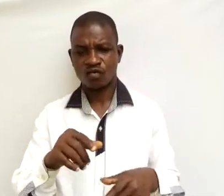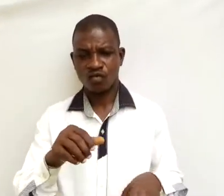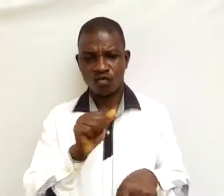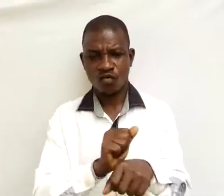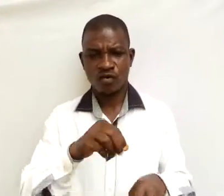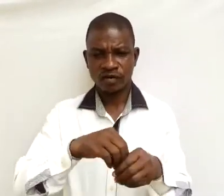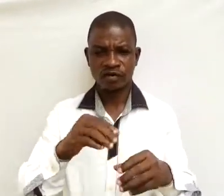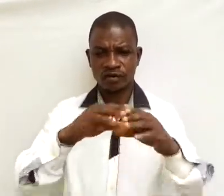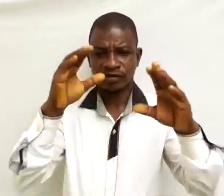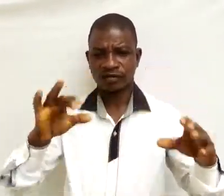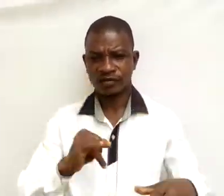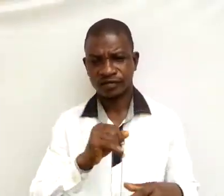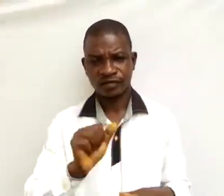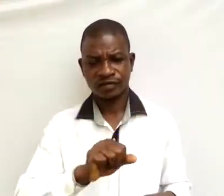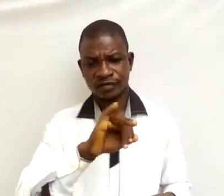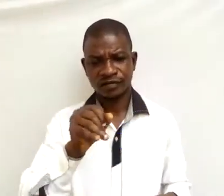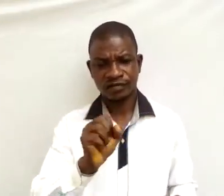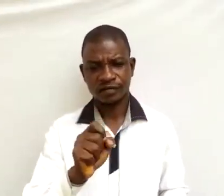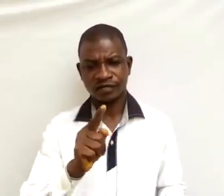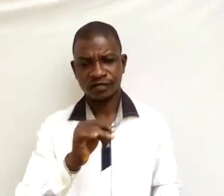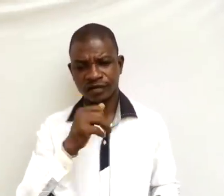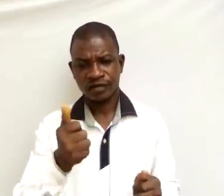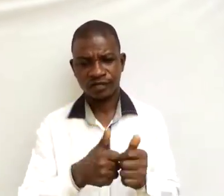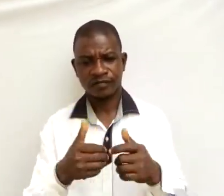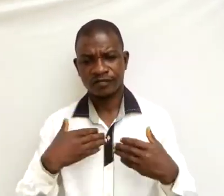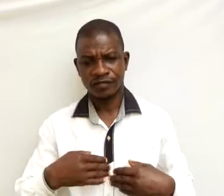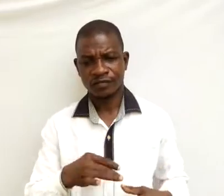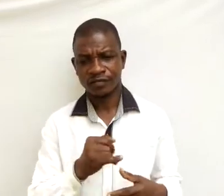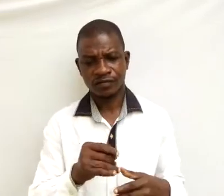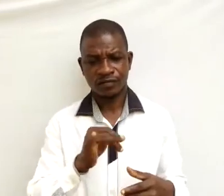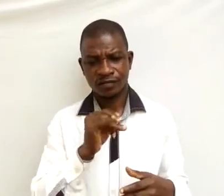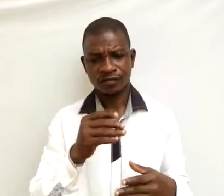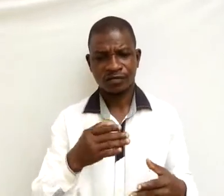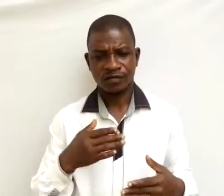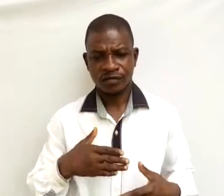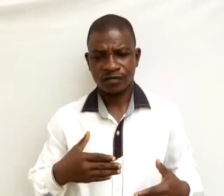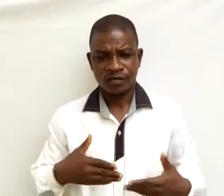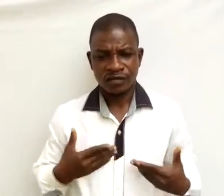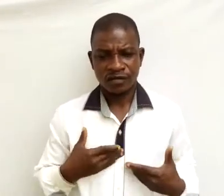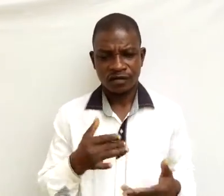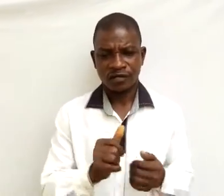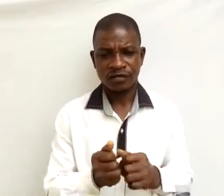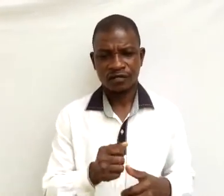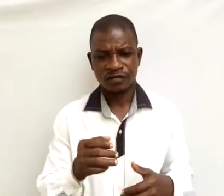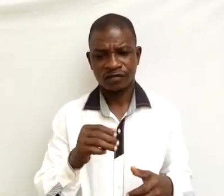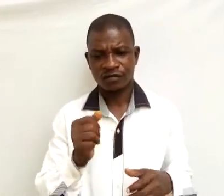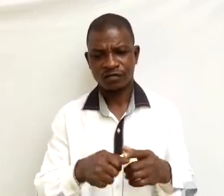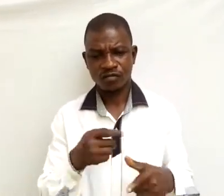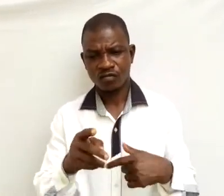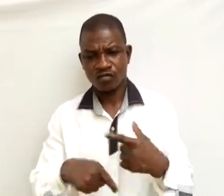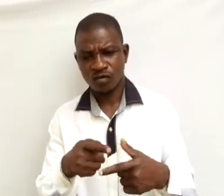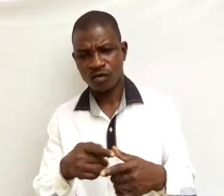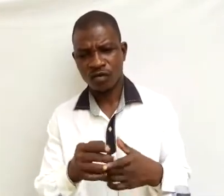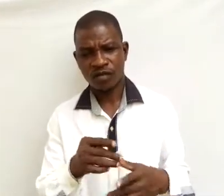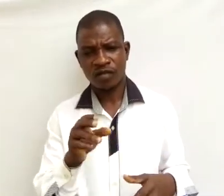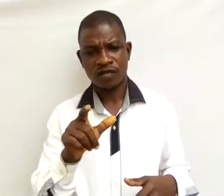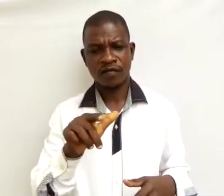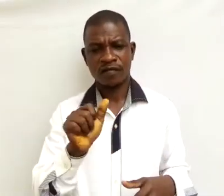adjectival clause. Everybody was impressed with the feats which went along with the Larry's drumming. Which